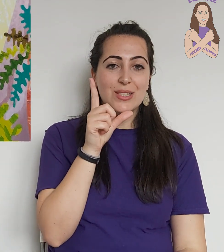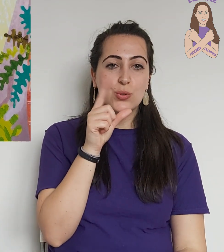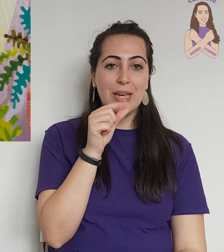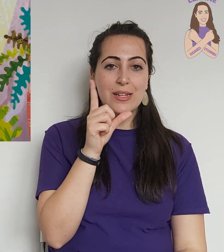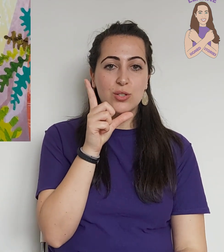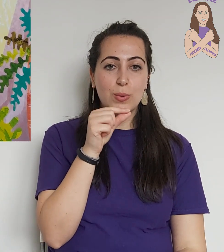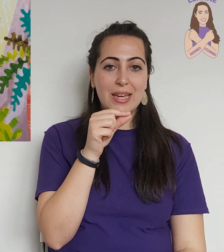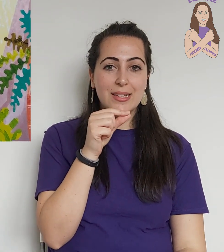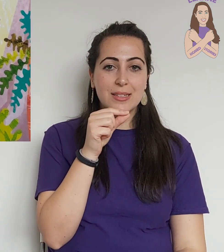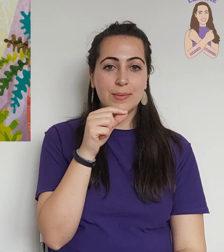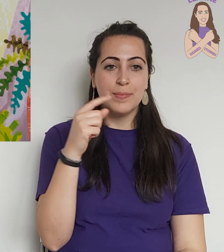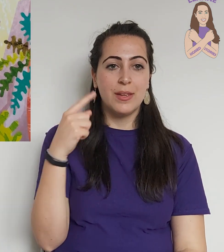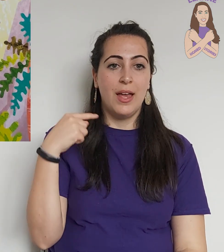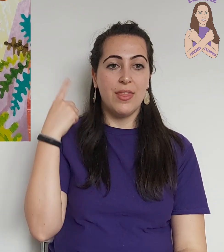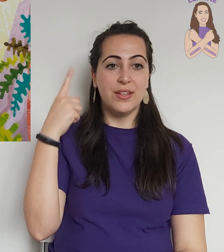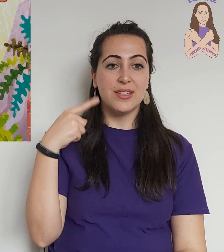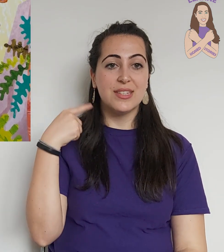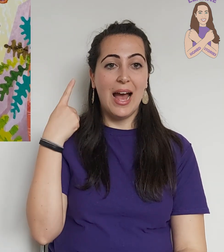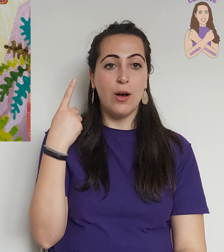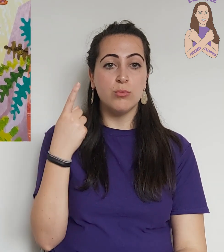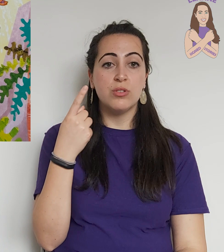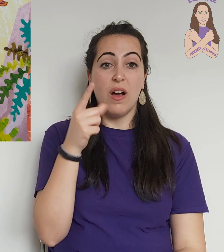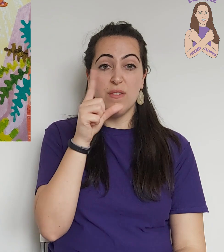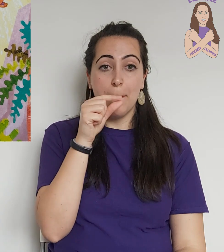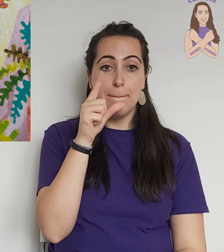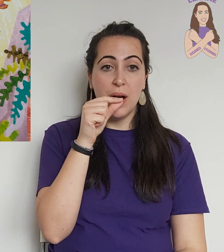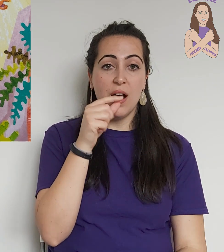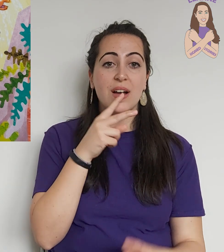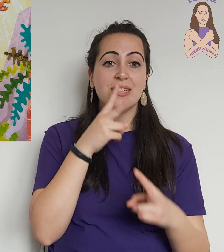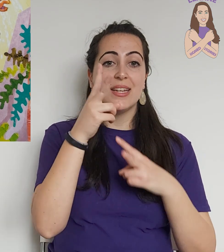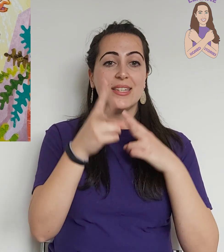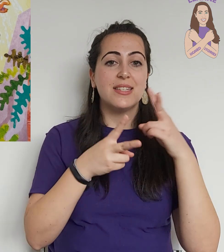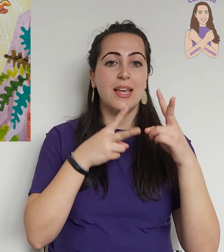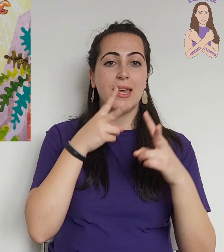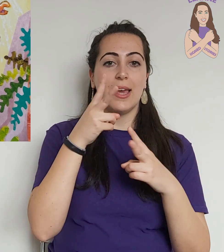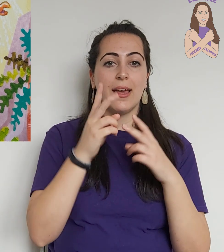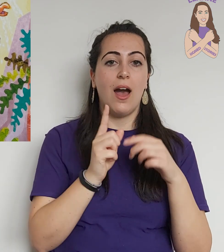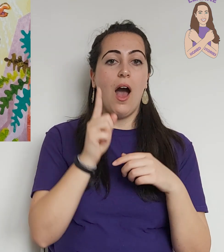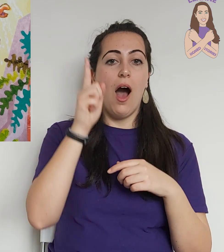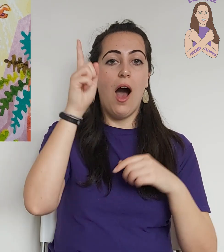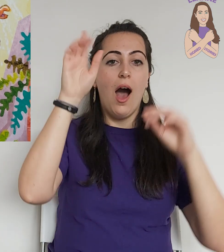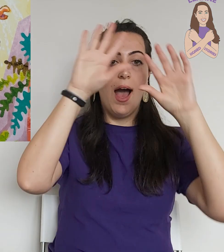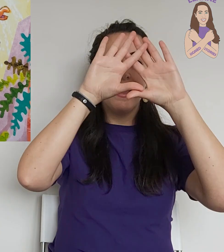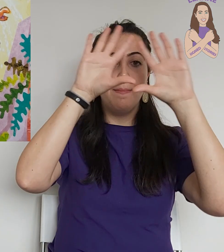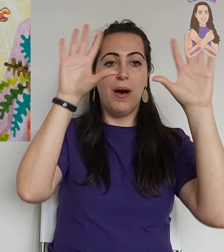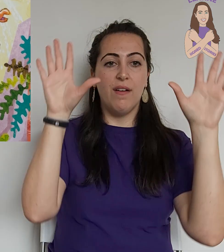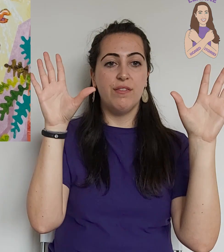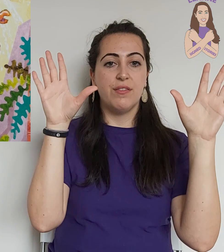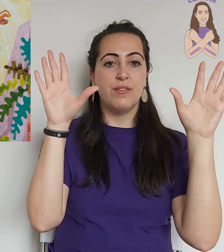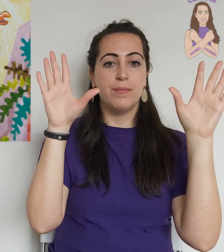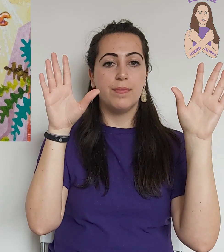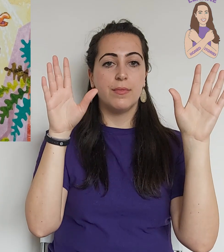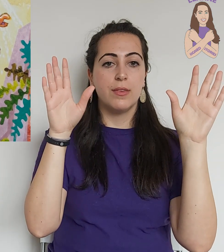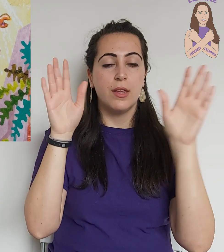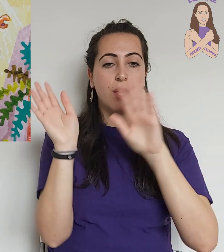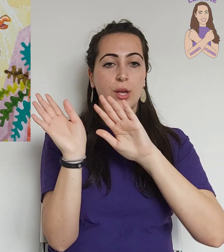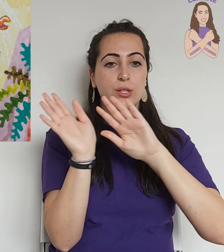tweet, tweet, the sound of a bird singing high above.